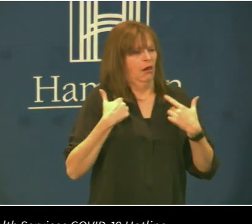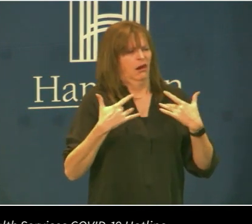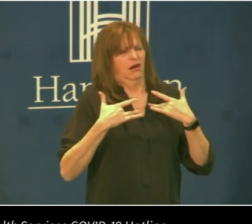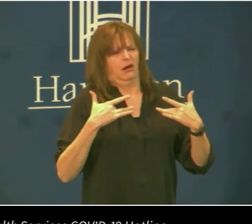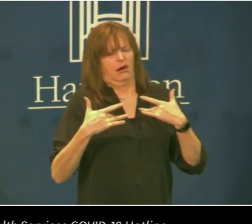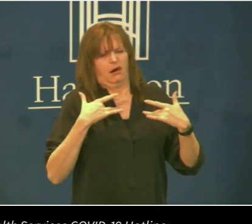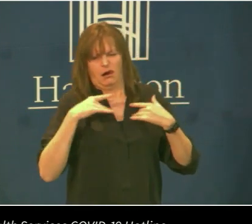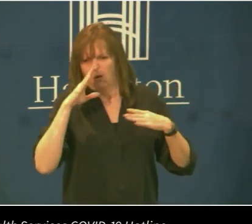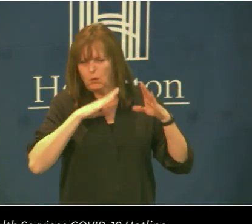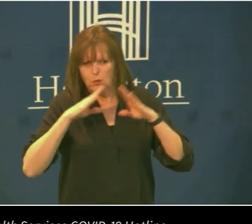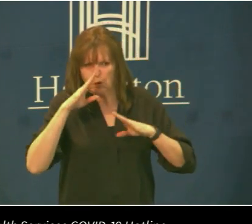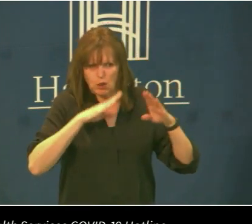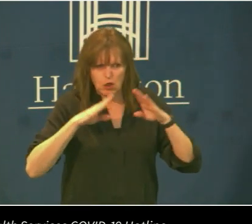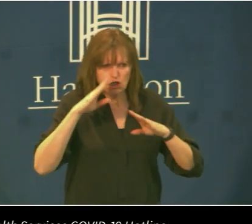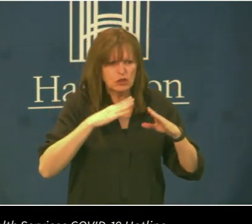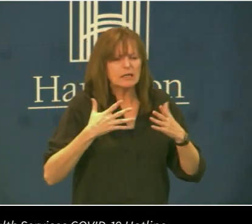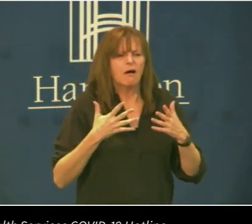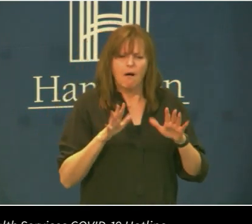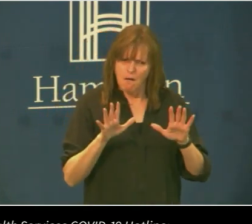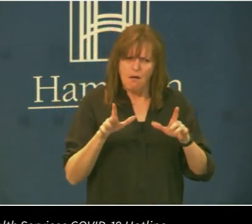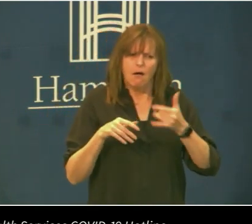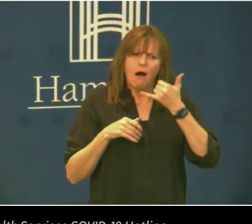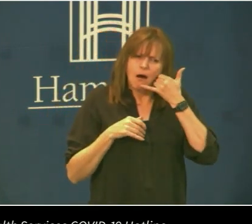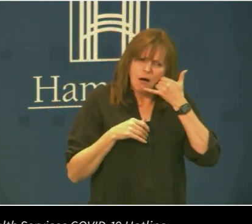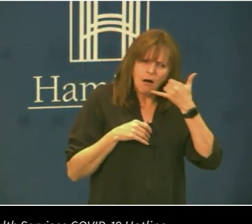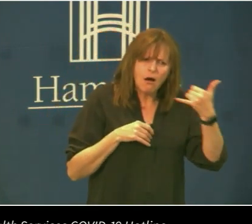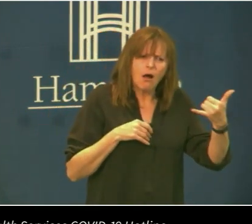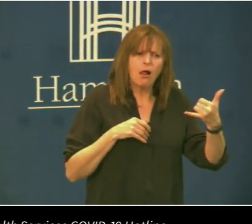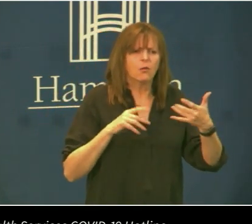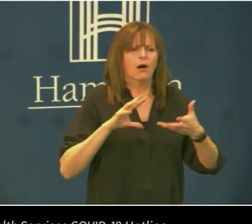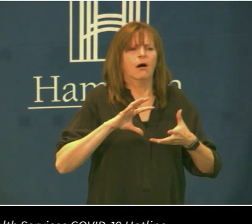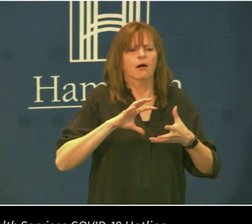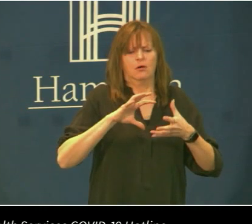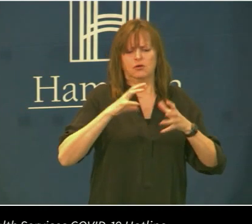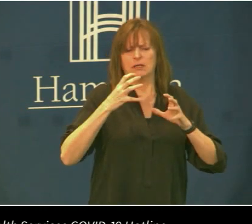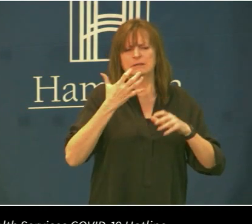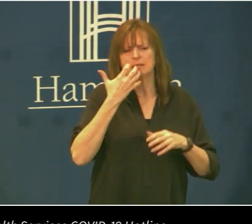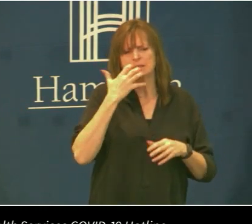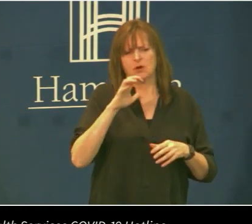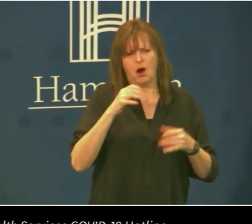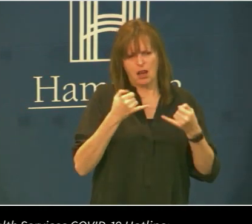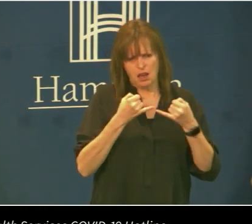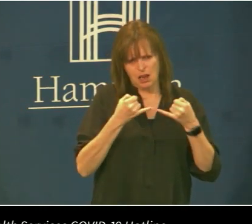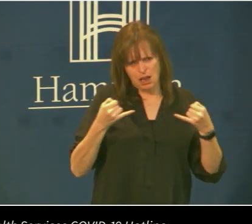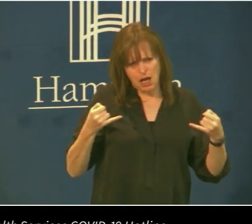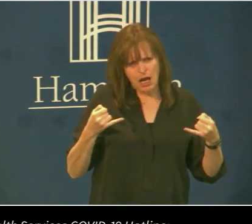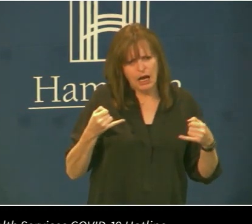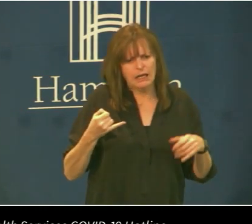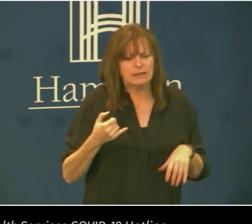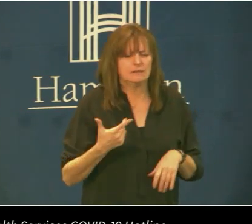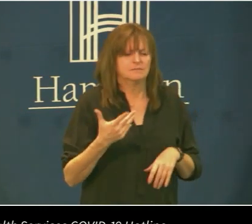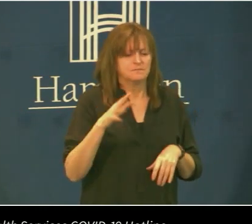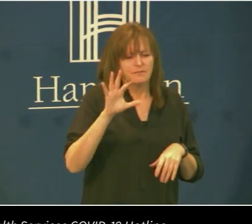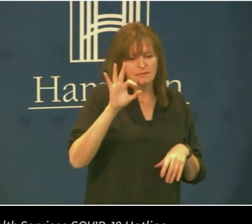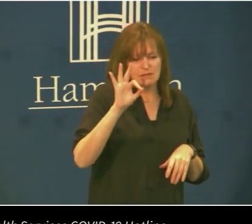call a crisis hotline if you're really having challenges. You know, you can call COAST at